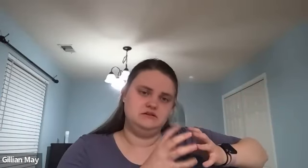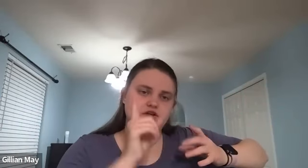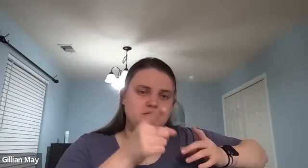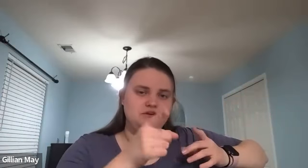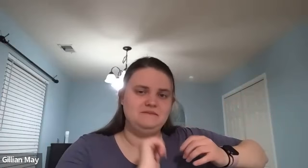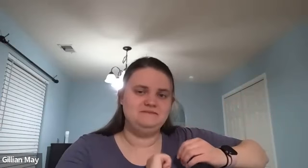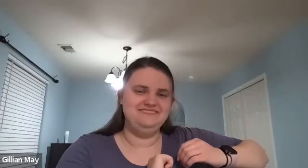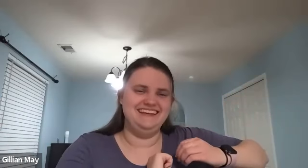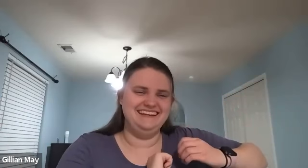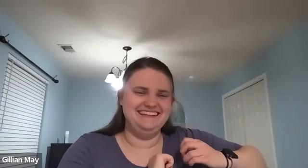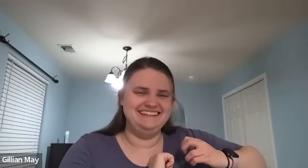You're muted.